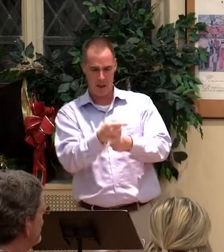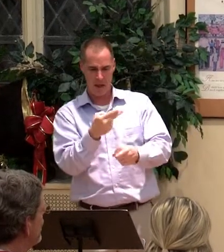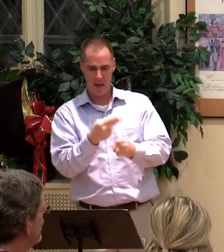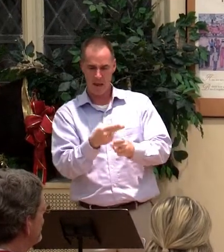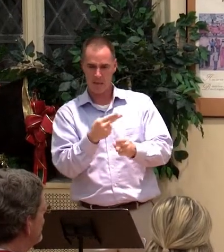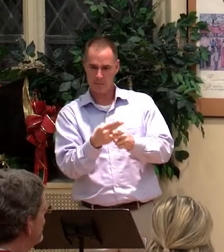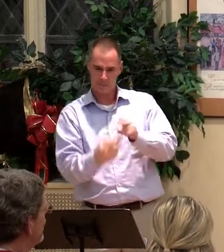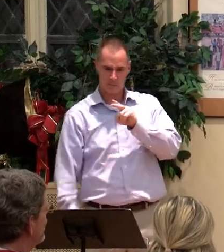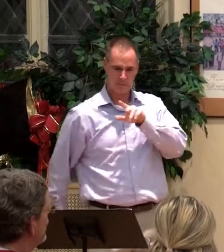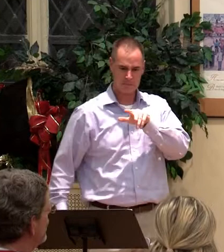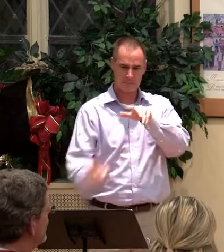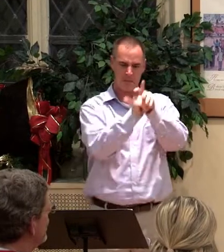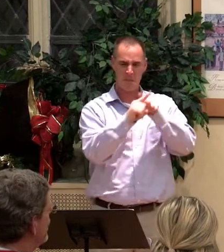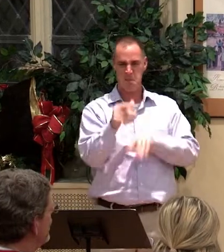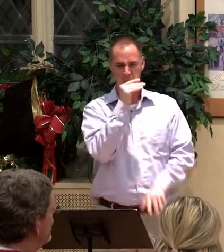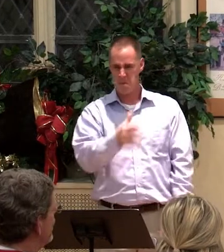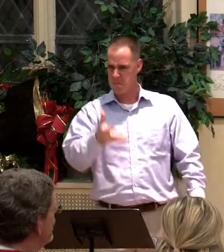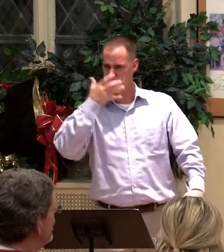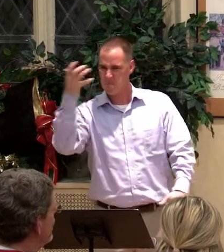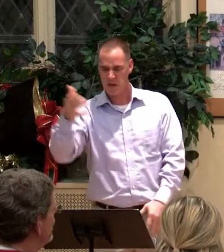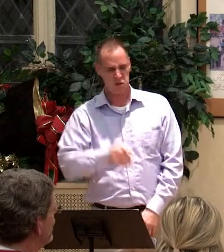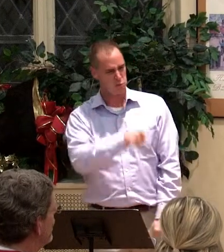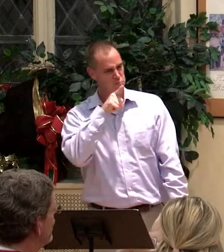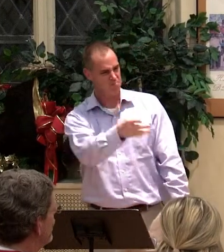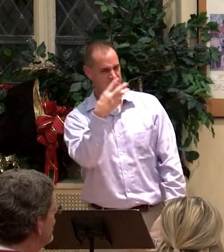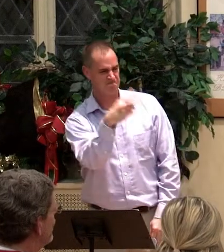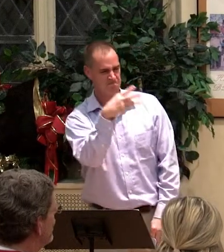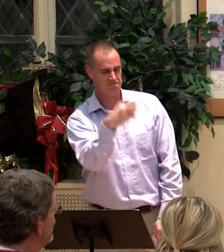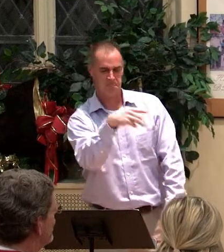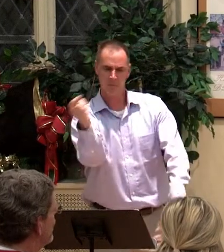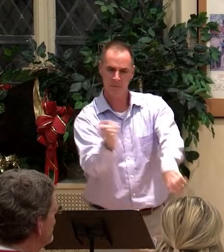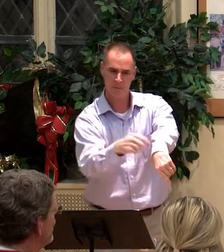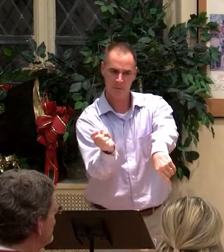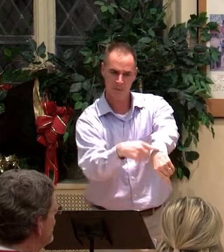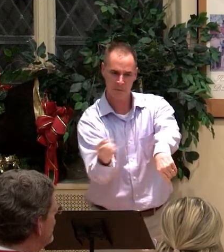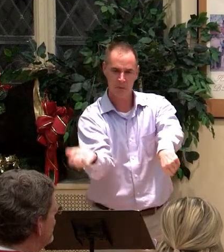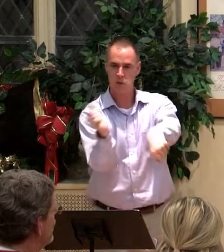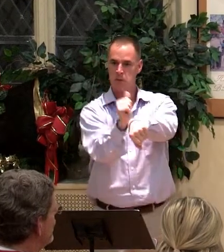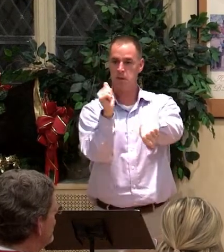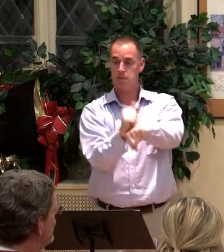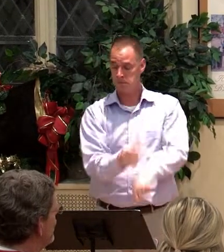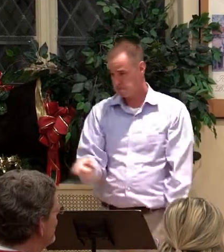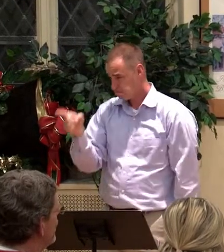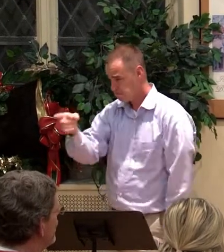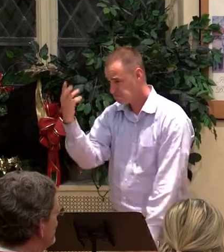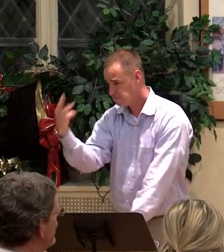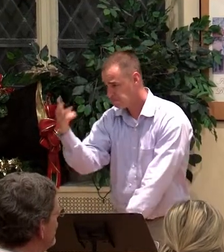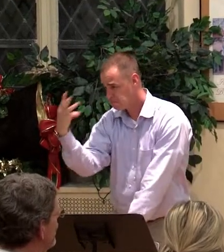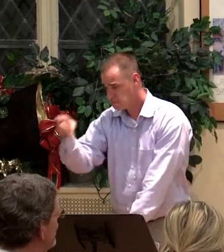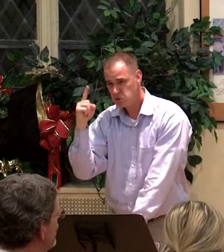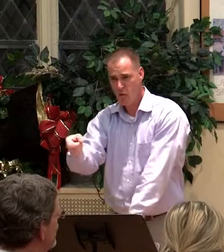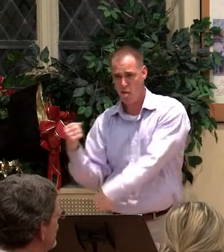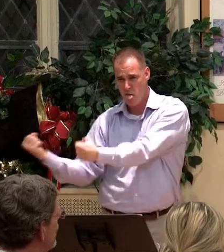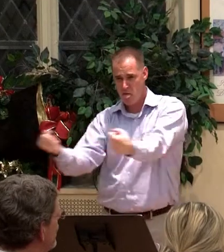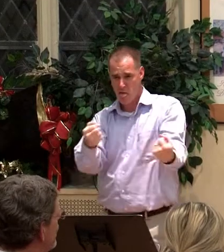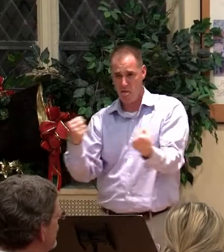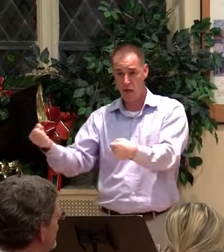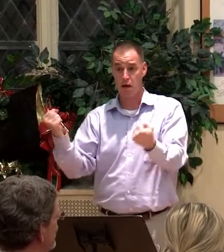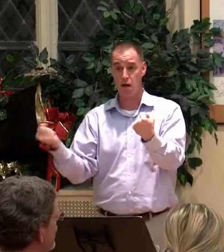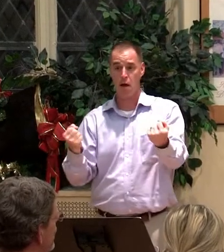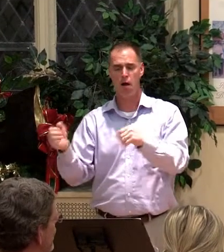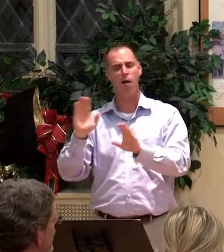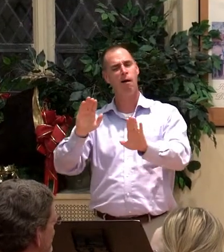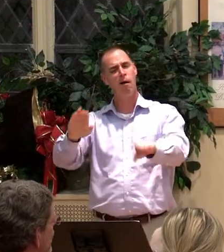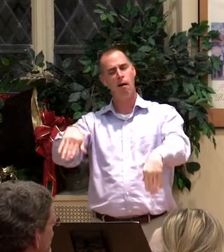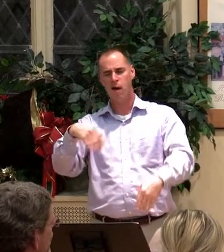in my mother's heat. She yelled, "You are 16, it's time to get a job. And you are 16, you should be driving a car." But I